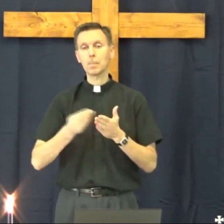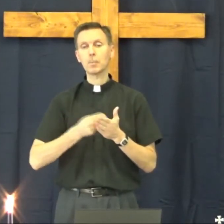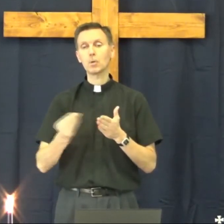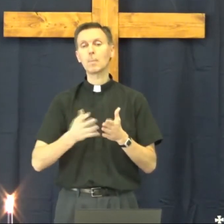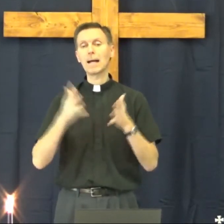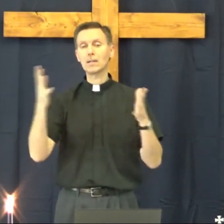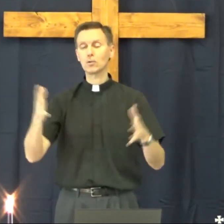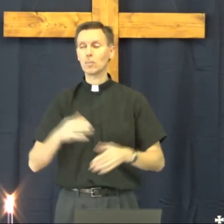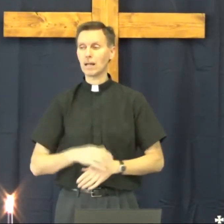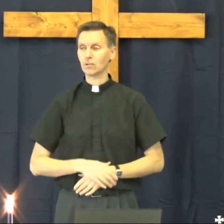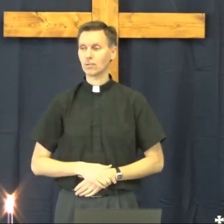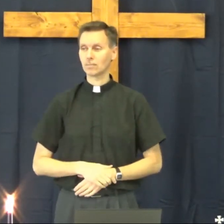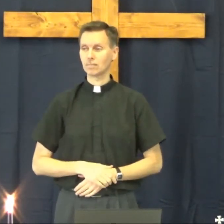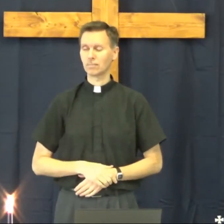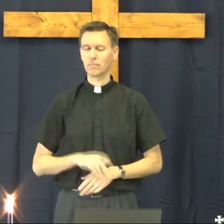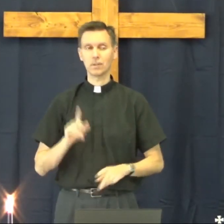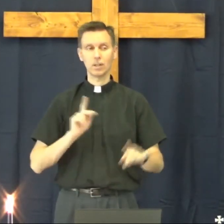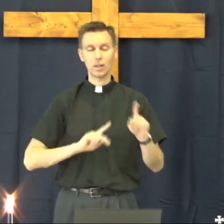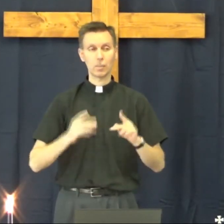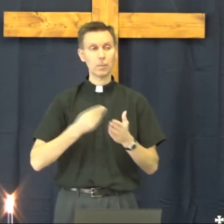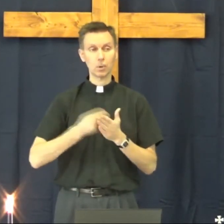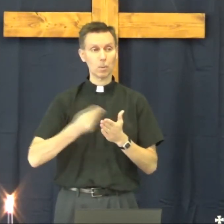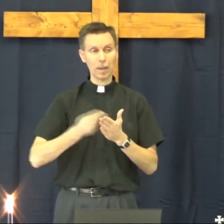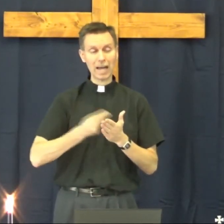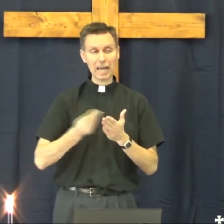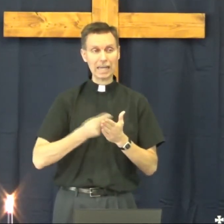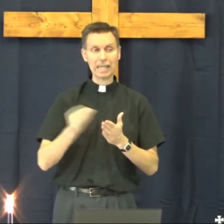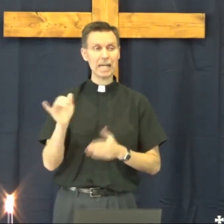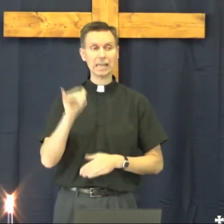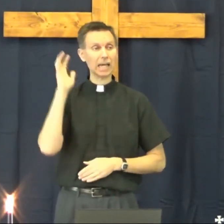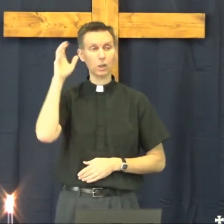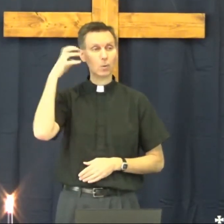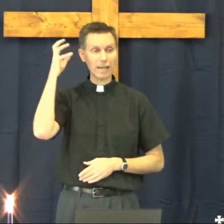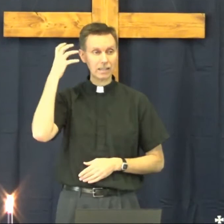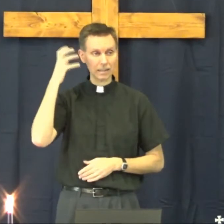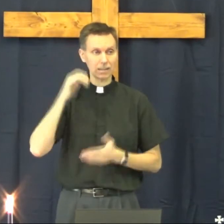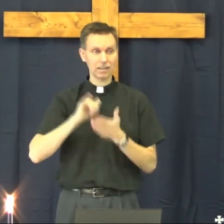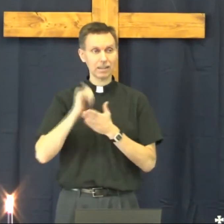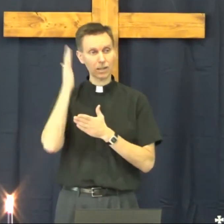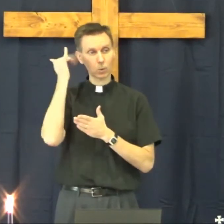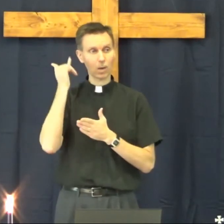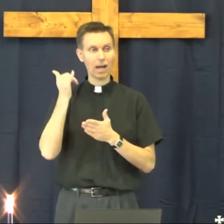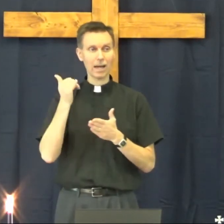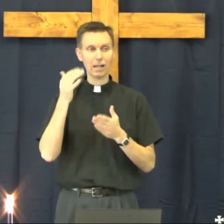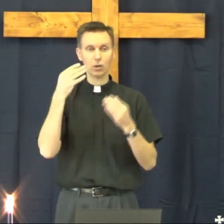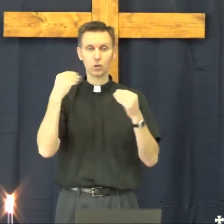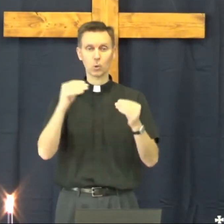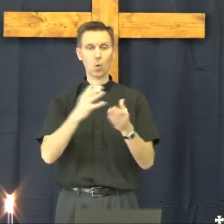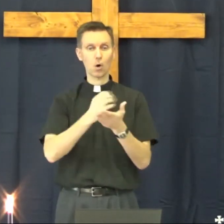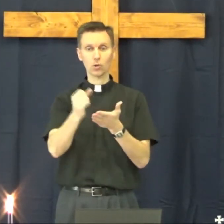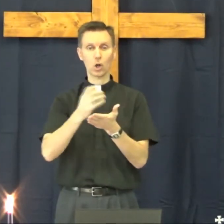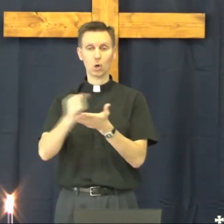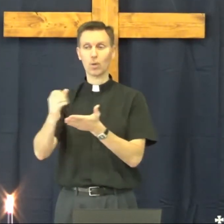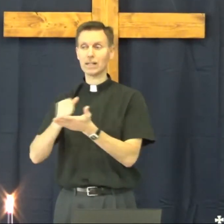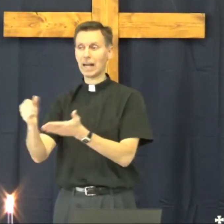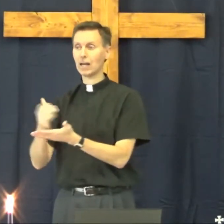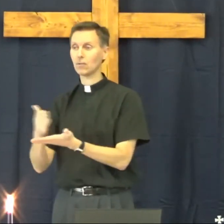People are buying too much. People are buying like crazy. That's why stores are running out of